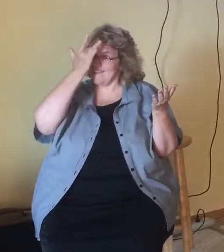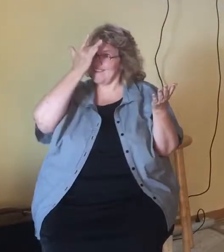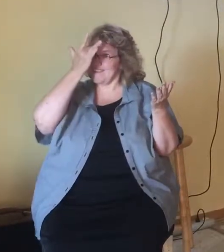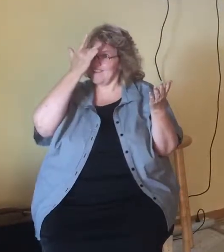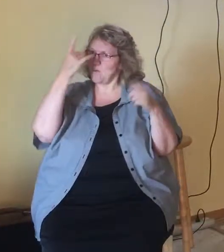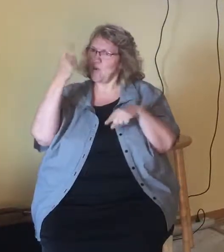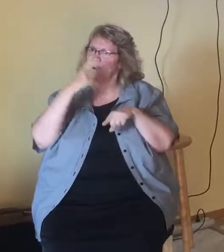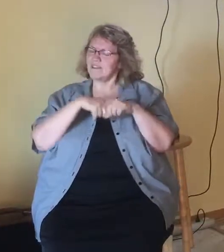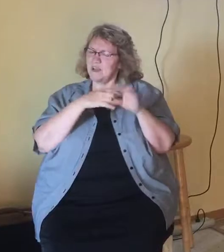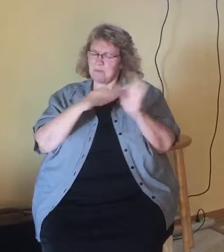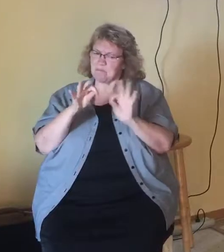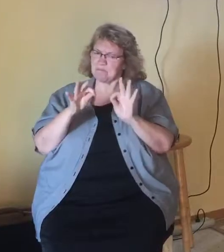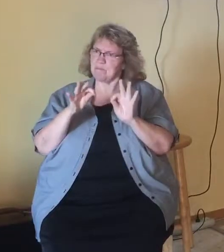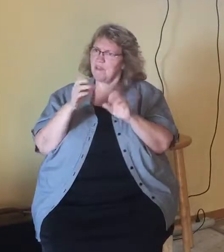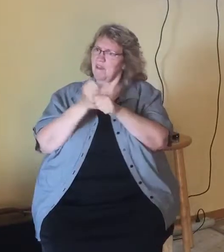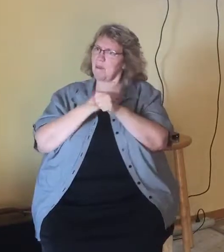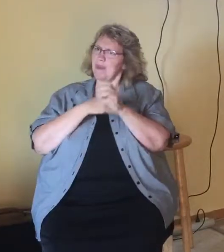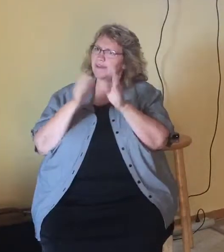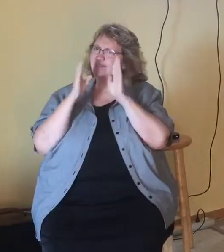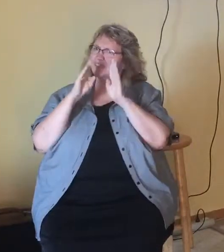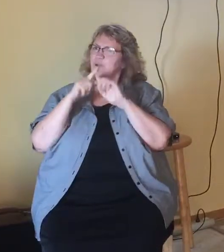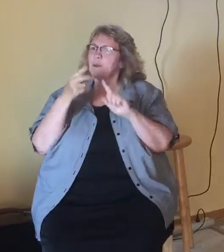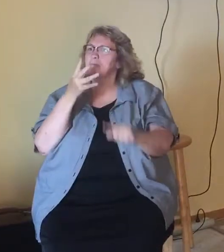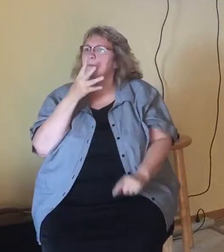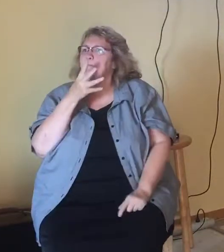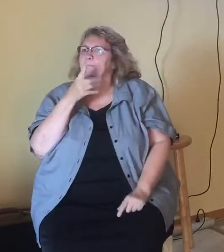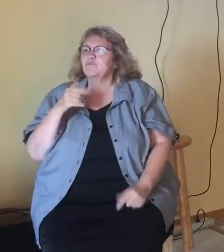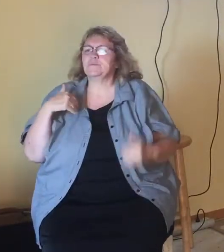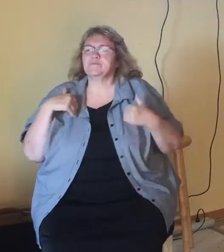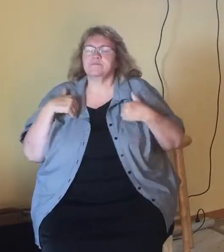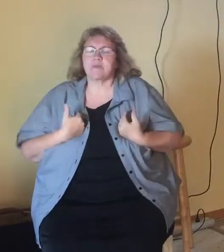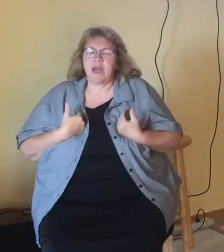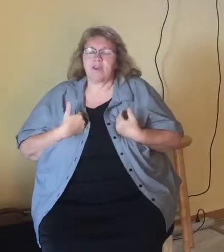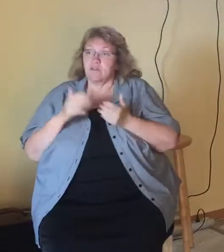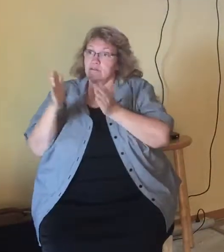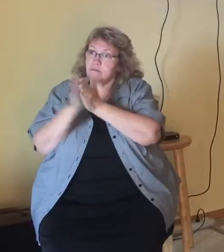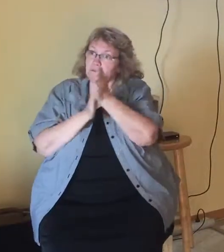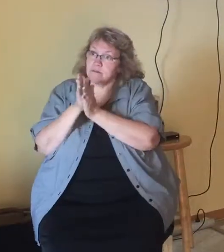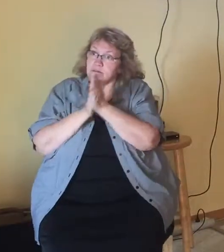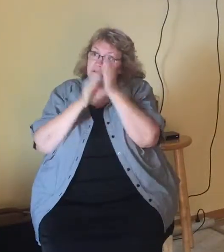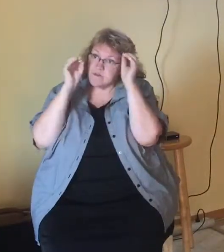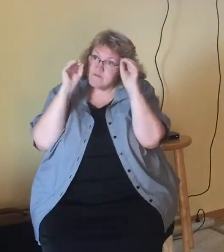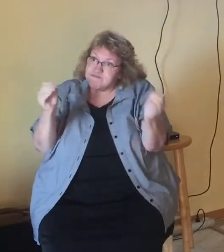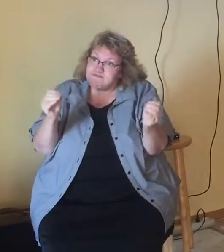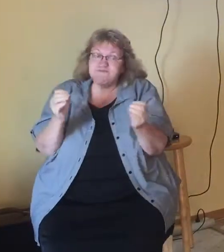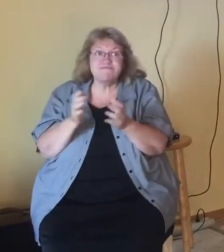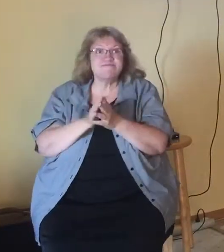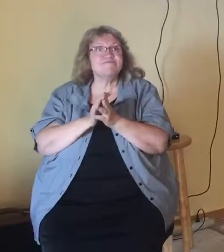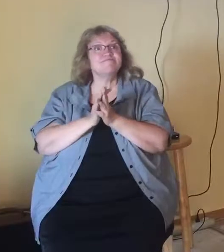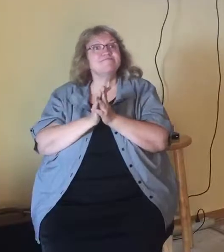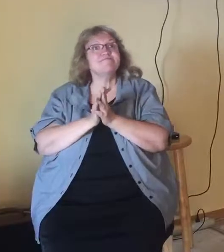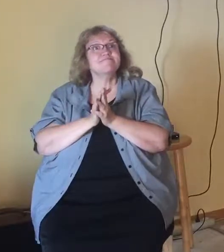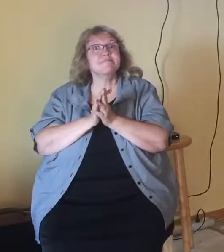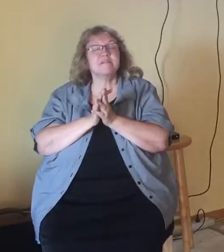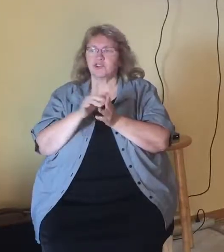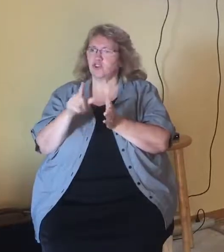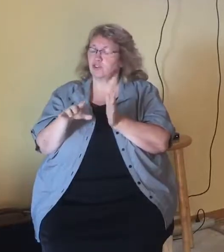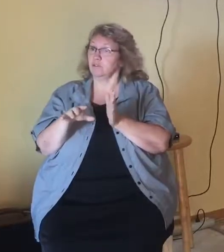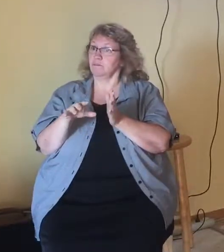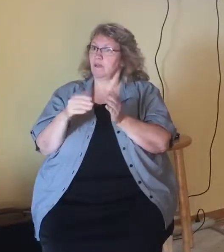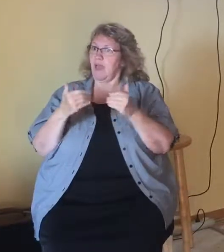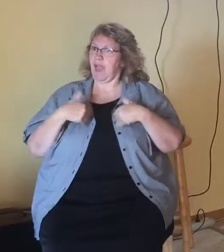that caught my attention. And it was about this mom who was tired and unmotivated. and she had found